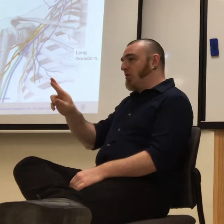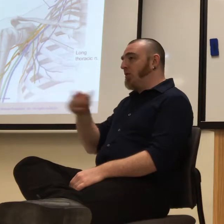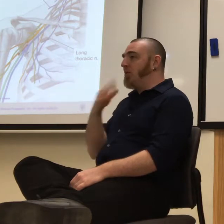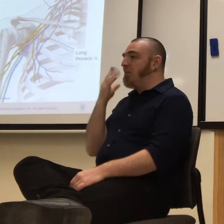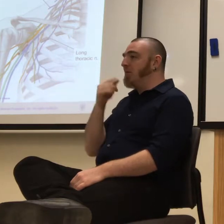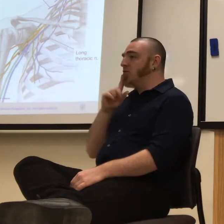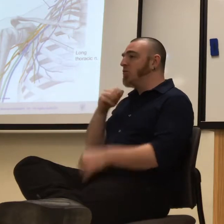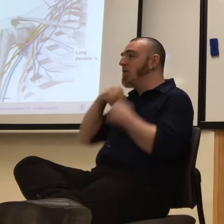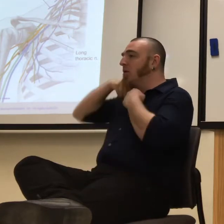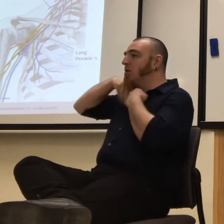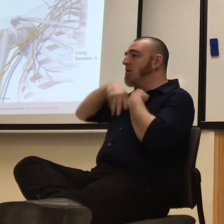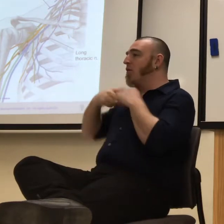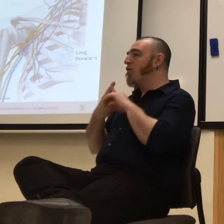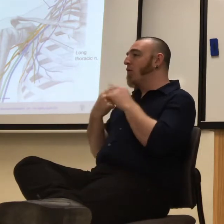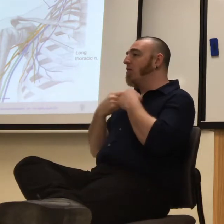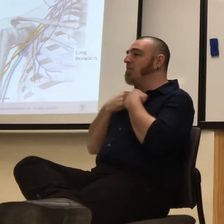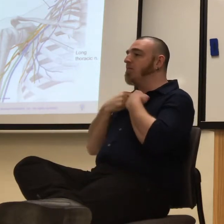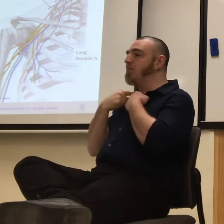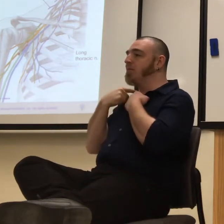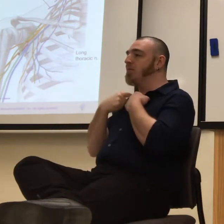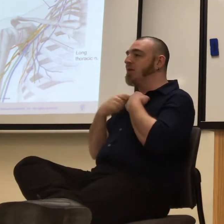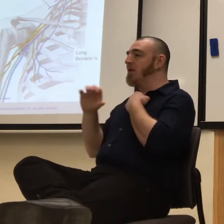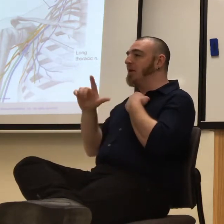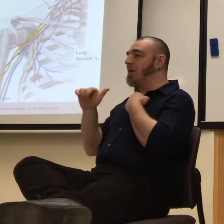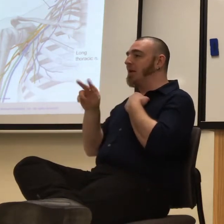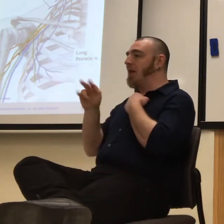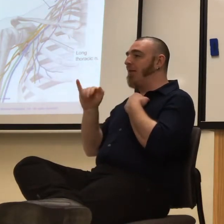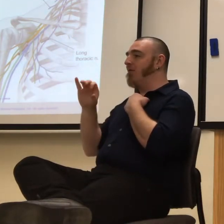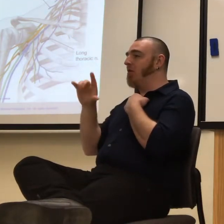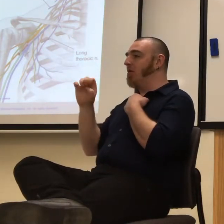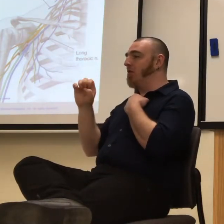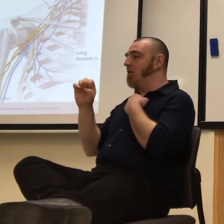clavicle, supraclavicular.